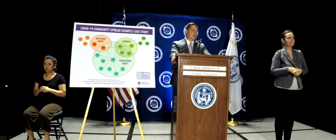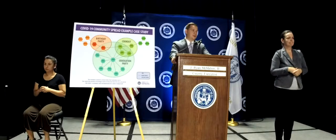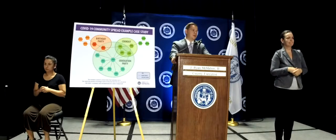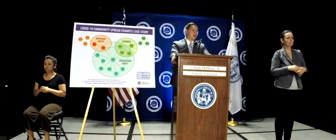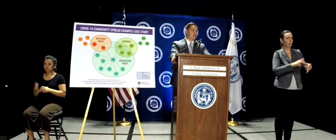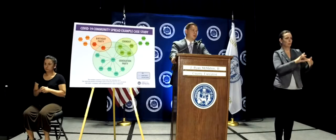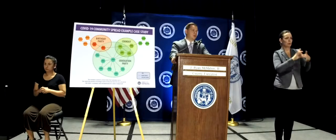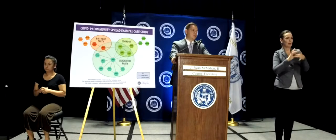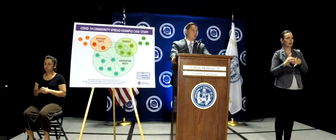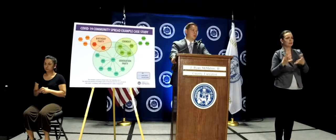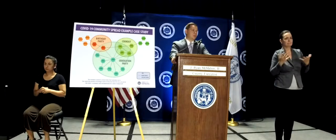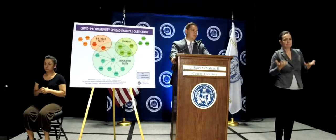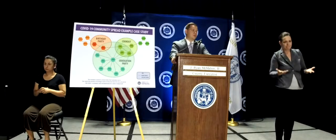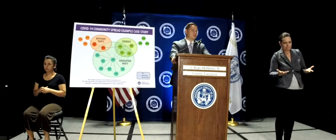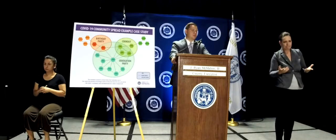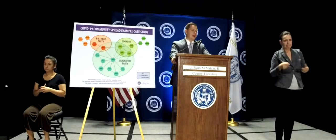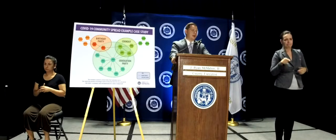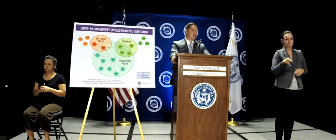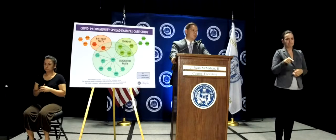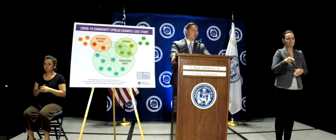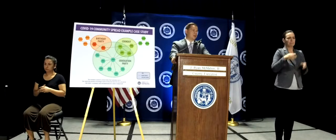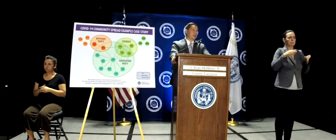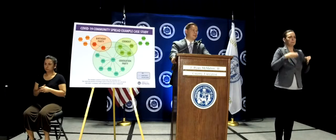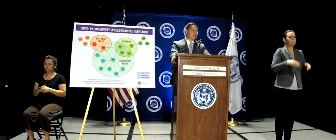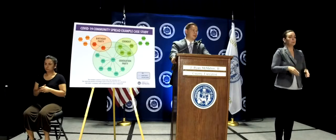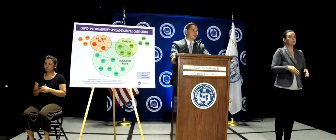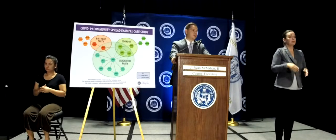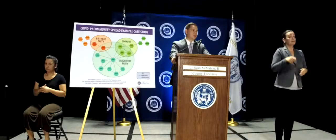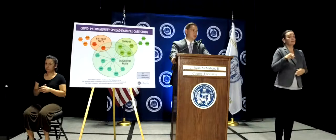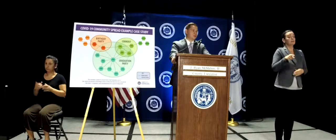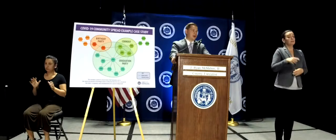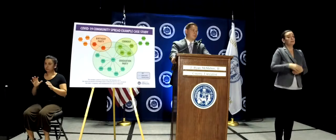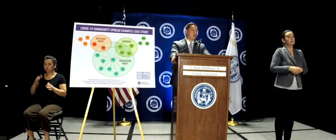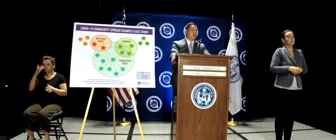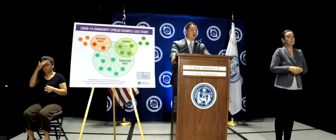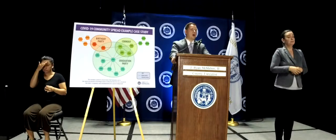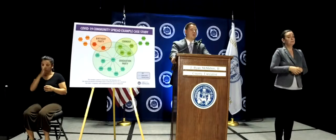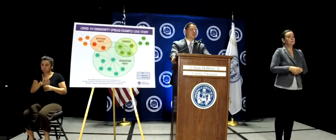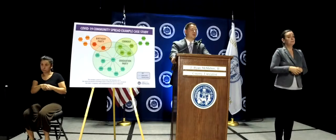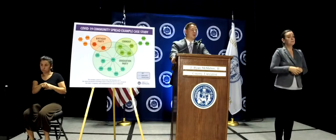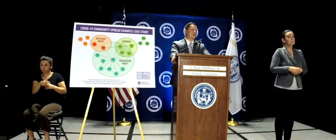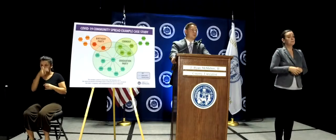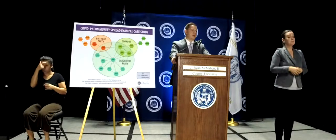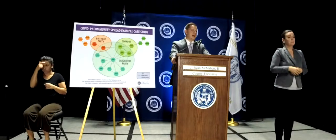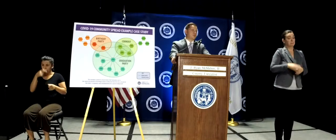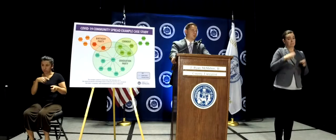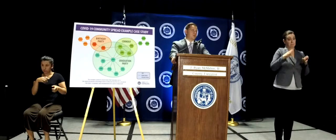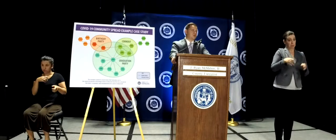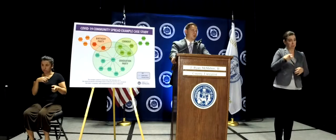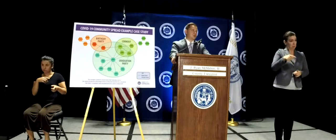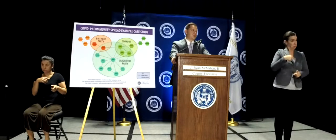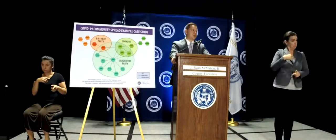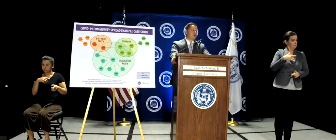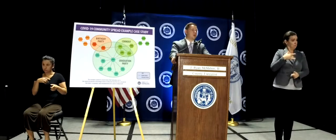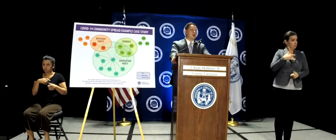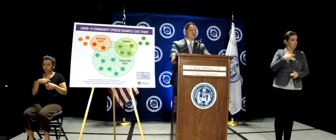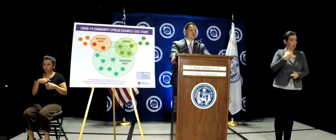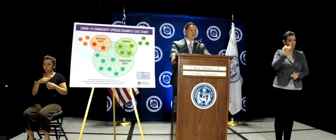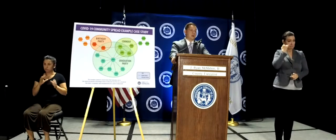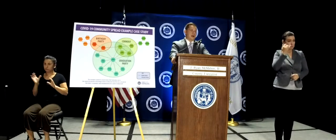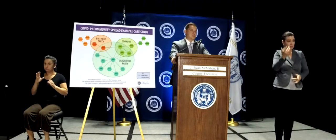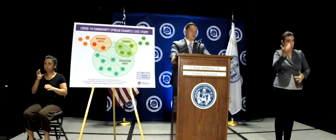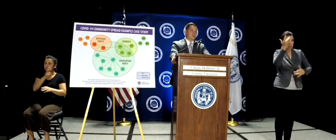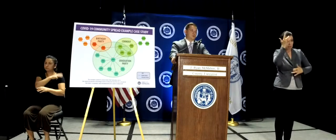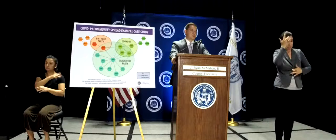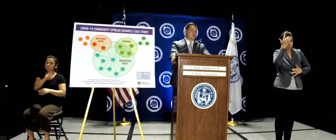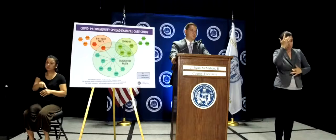that we believe is symptomatic and really needs to get a quick turn time, we can utilize some of the hospital infrastructure.